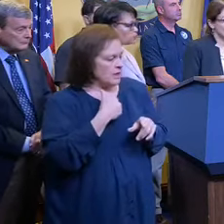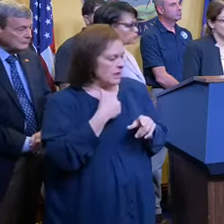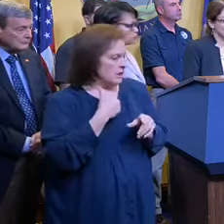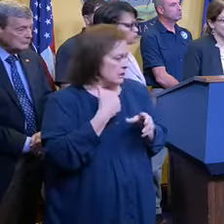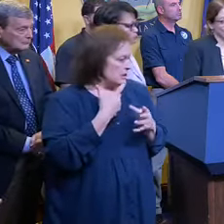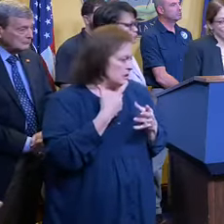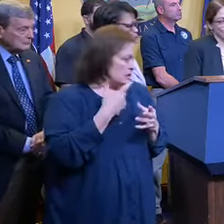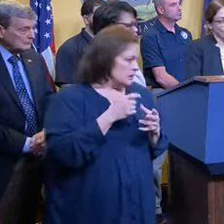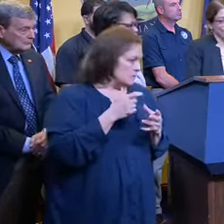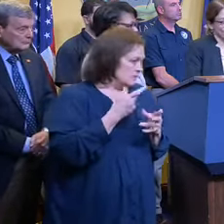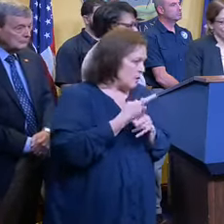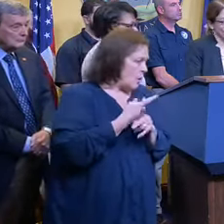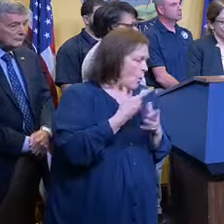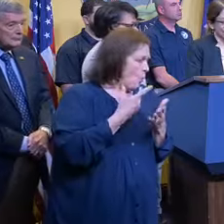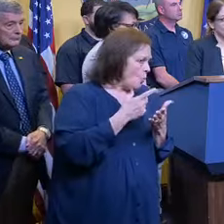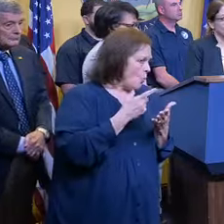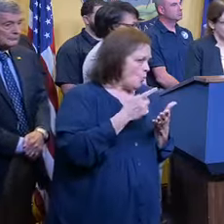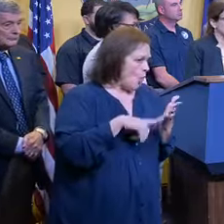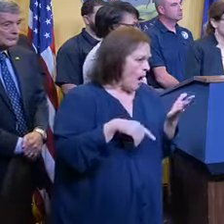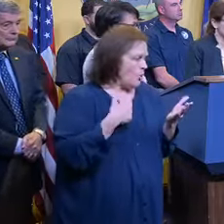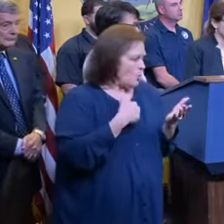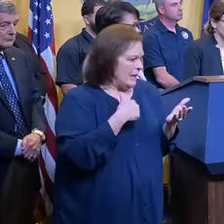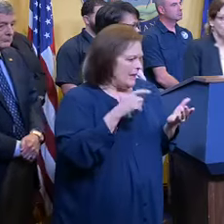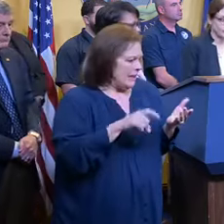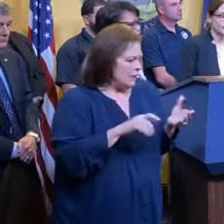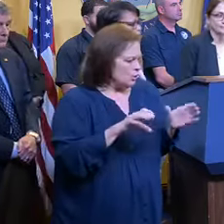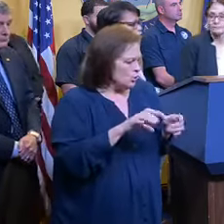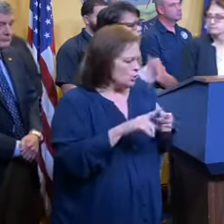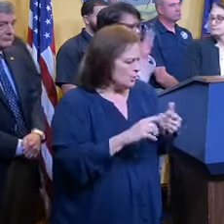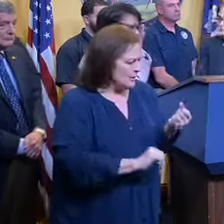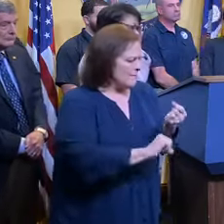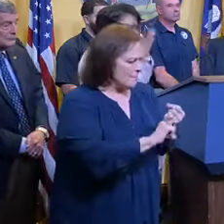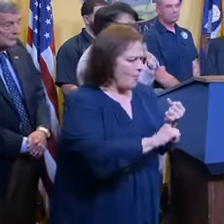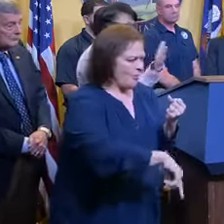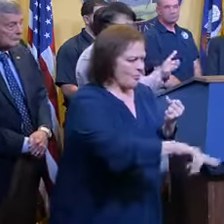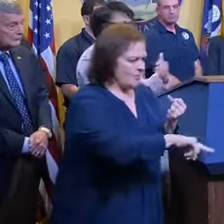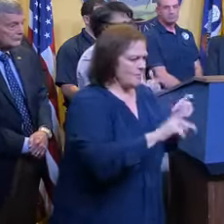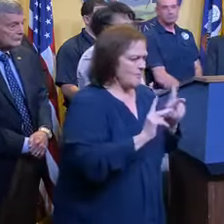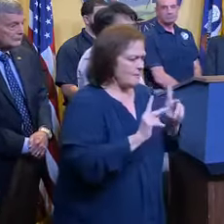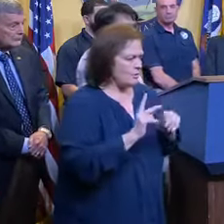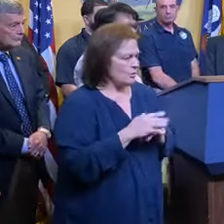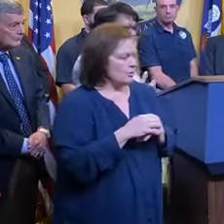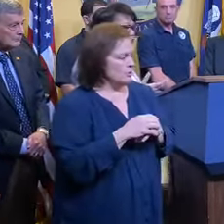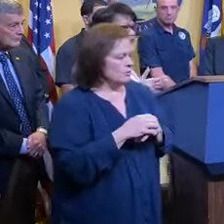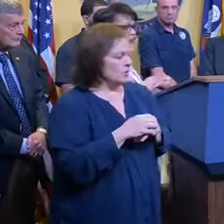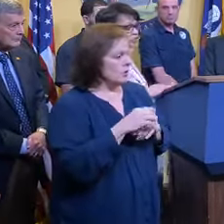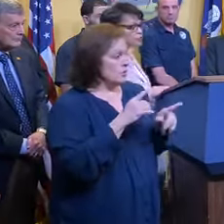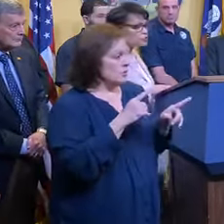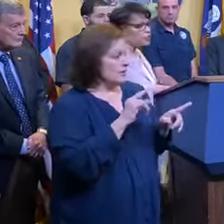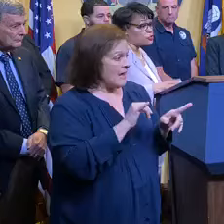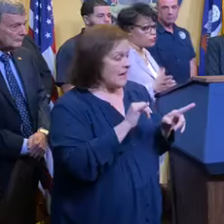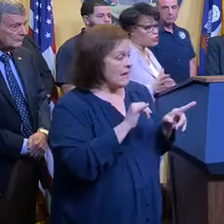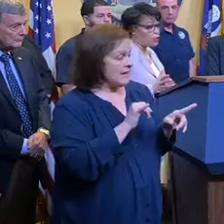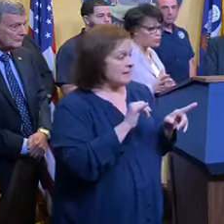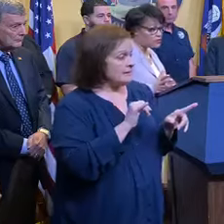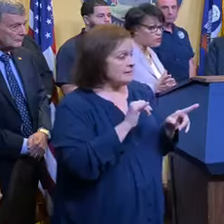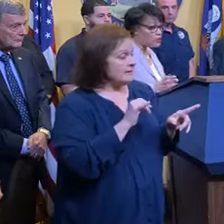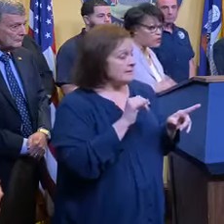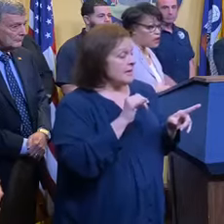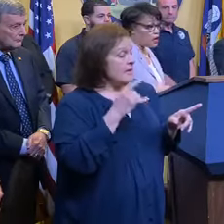what we need to do to make sure we're giving them the support that they need. And that also includes, you mentioned encampments, and that really does speak to our